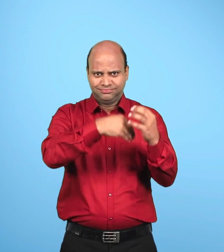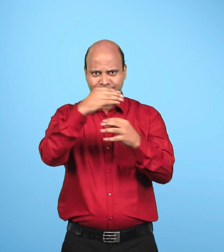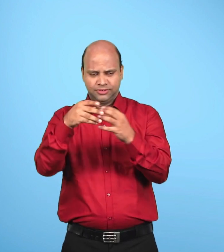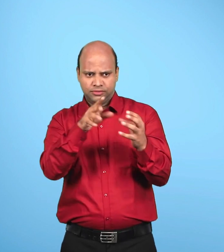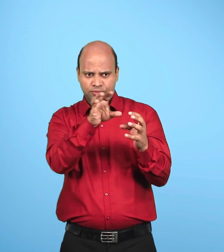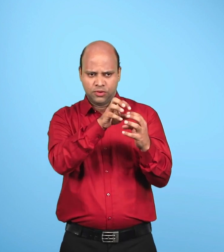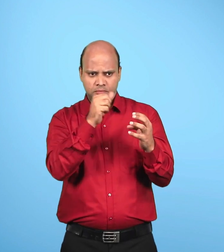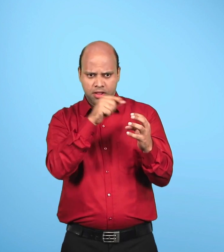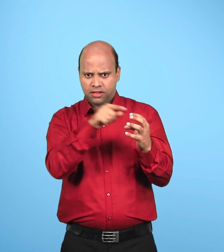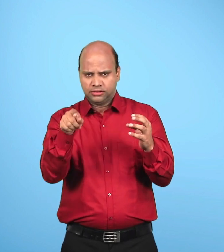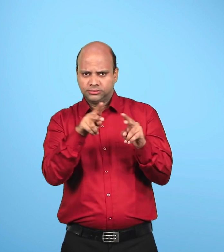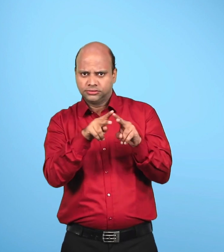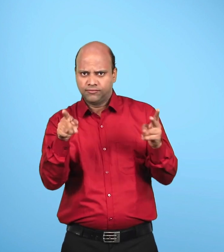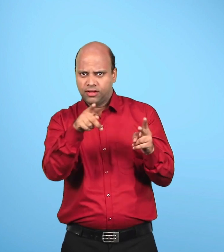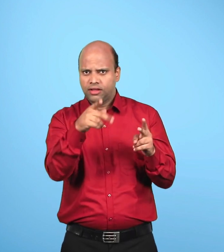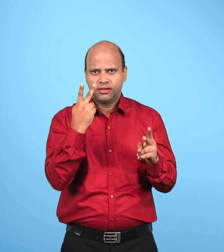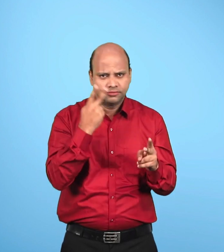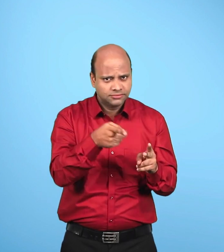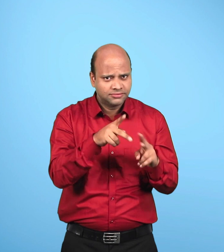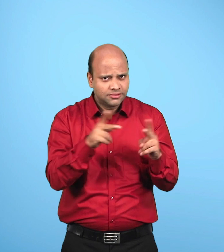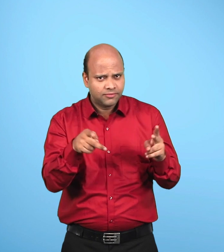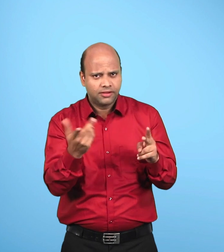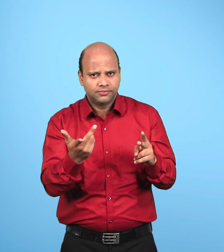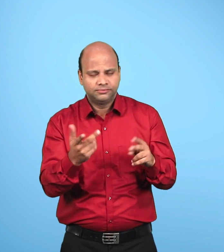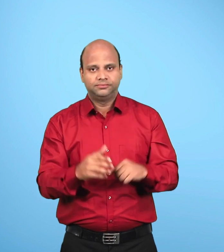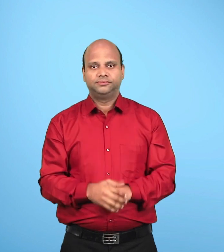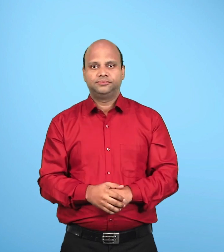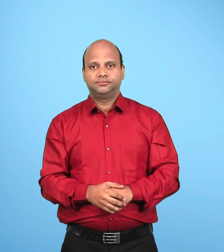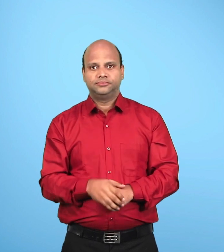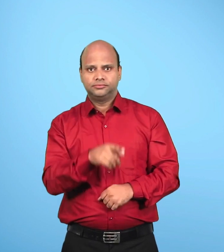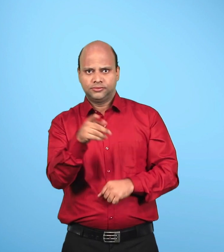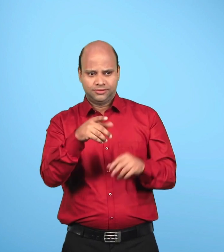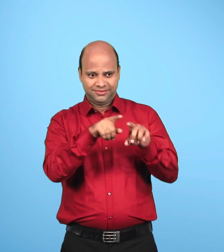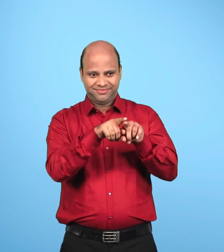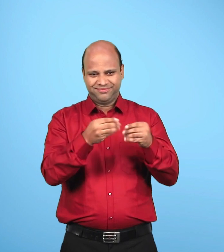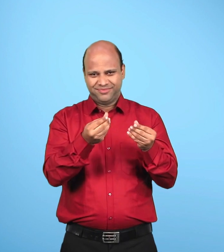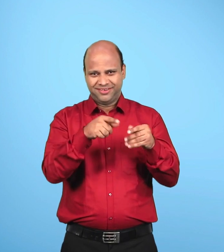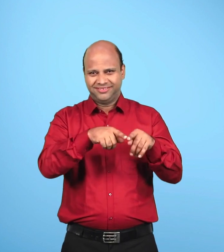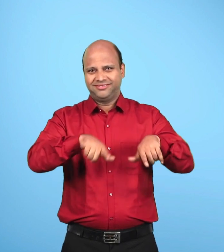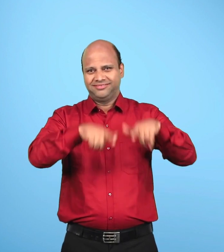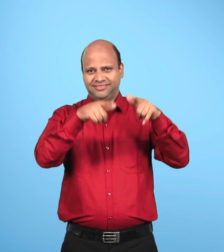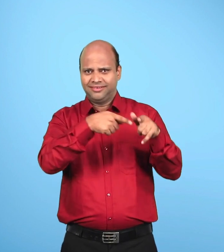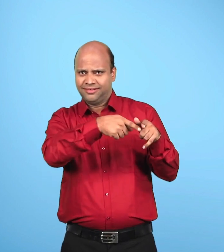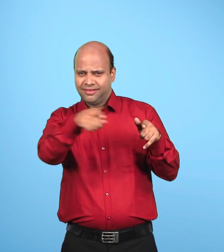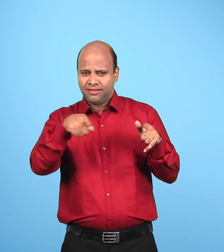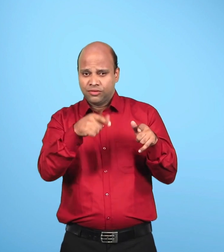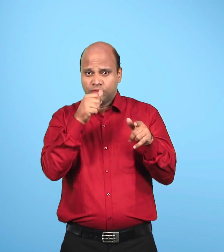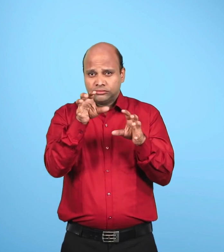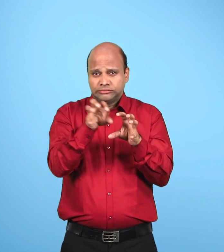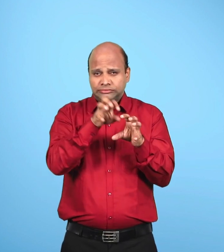difference in the amount of water collected in the 2 polythene bags? Desert plants lose very little water